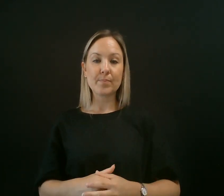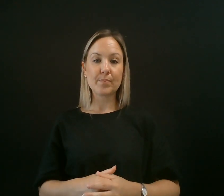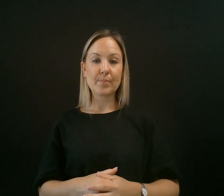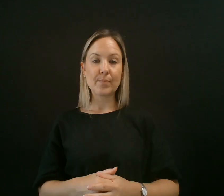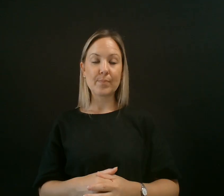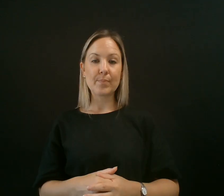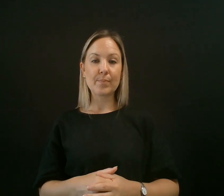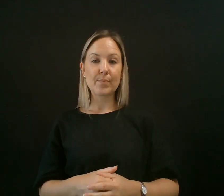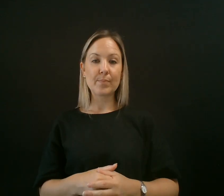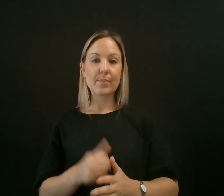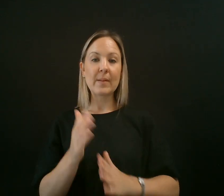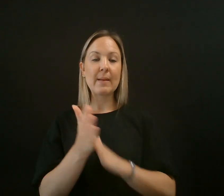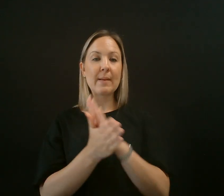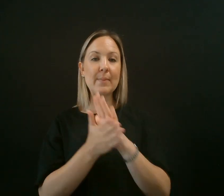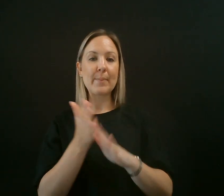Not to be unlawfully evicted.